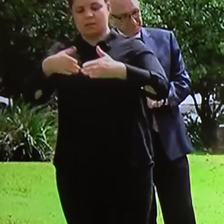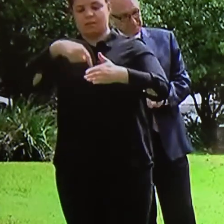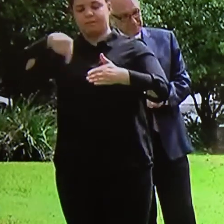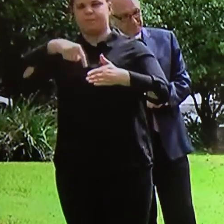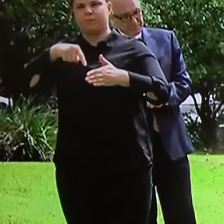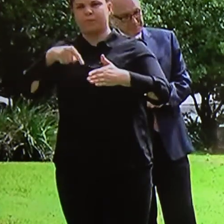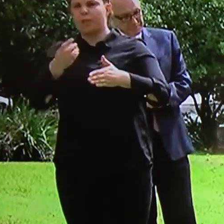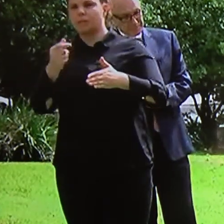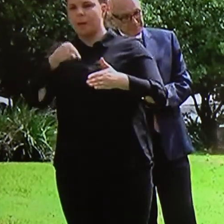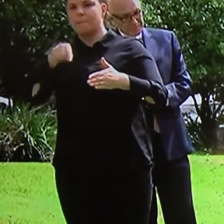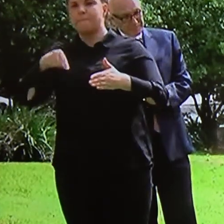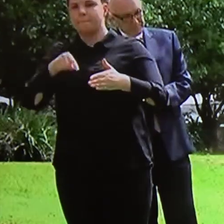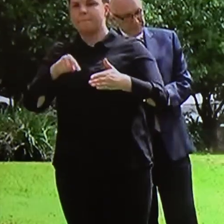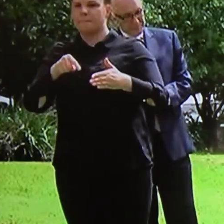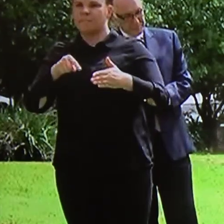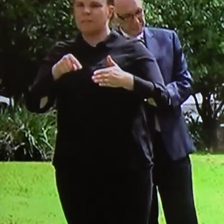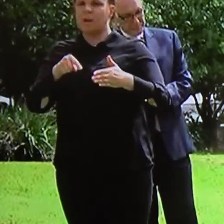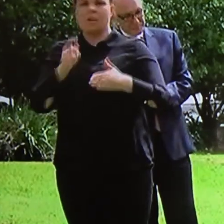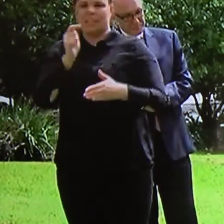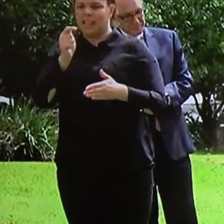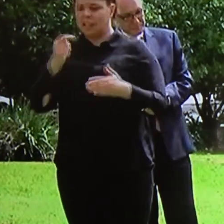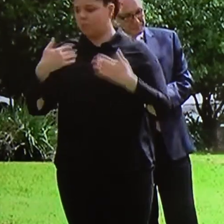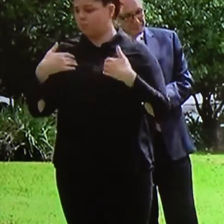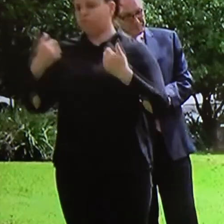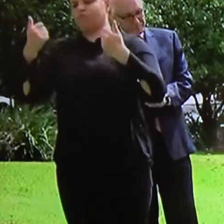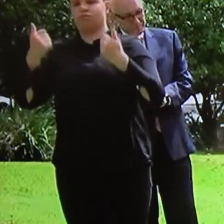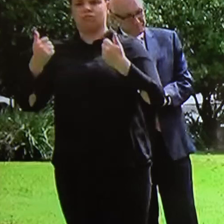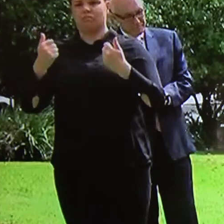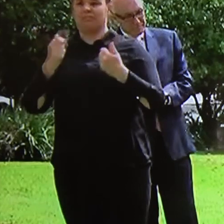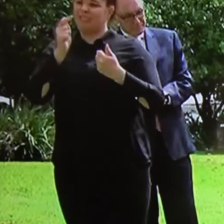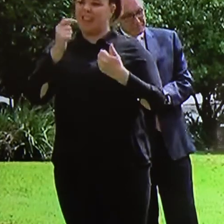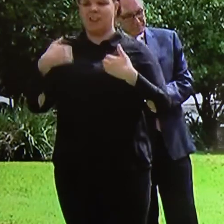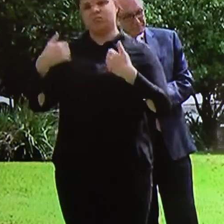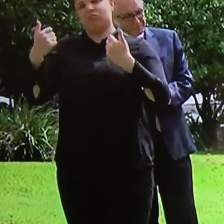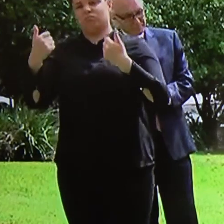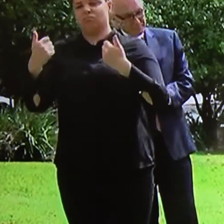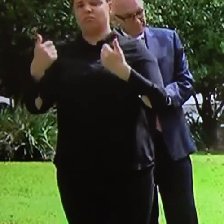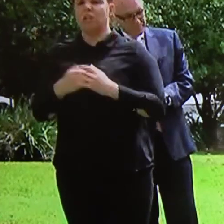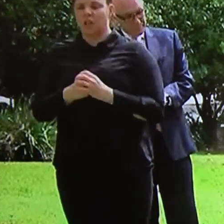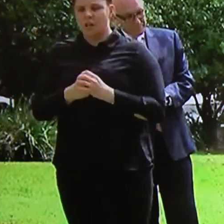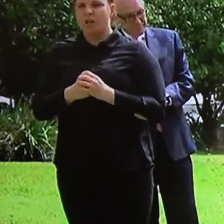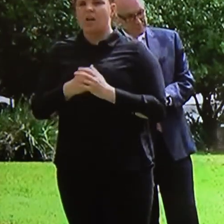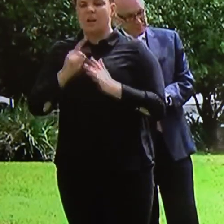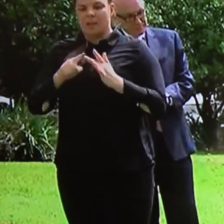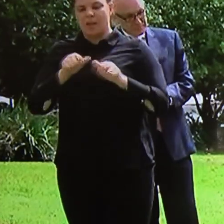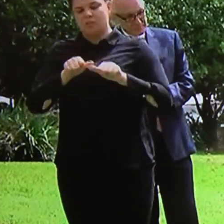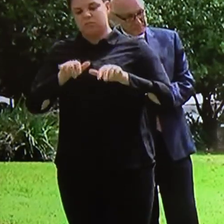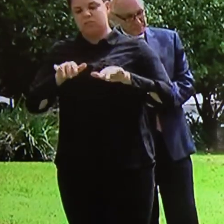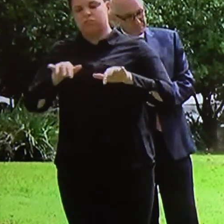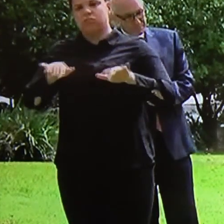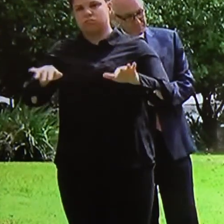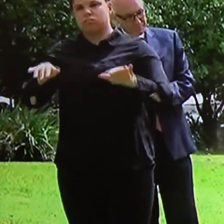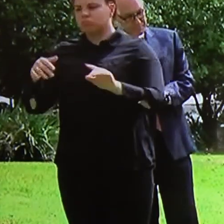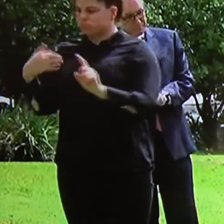some of those people are already very close to recover or just recovering. So their infections have been spread out over a